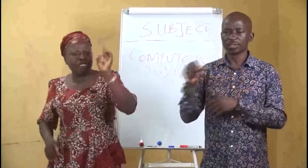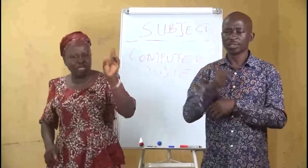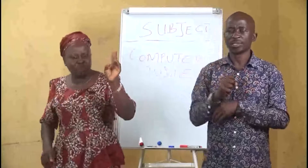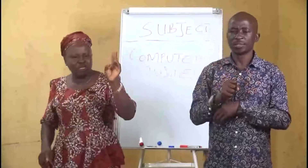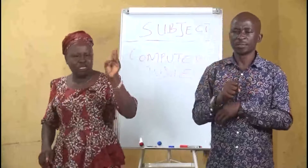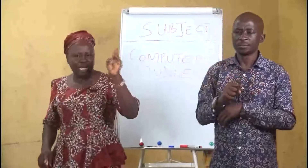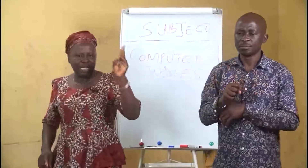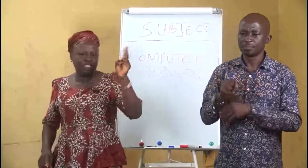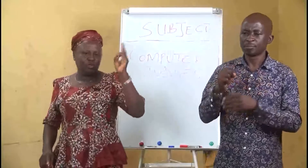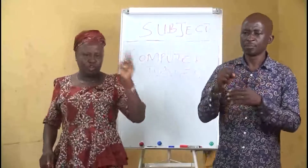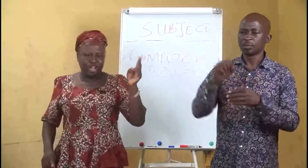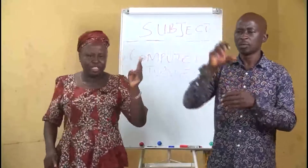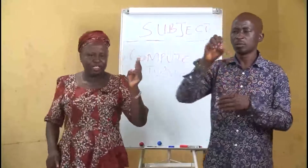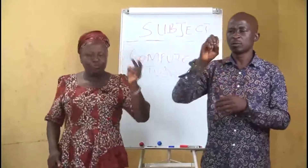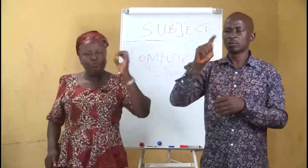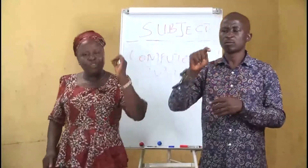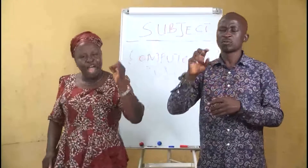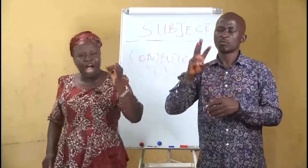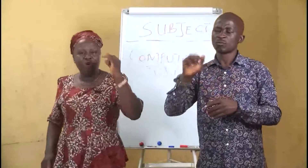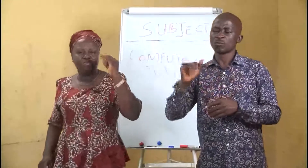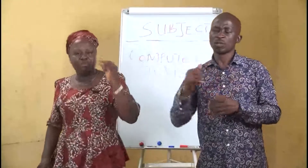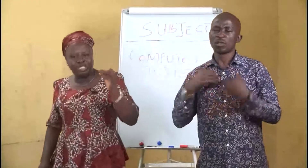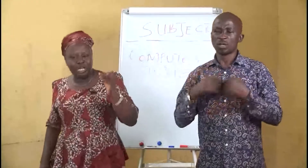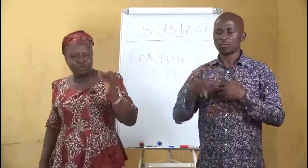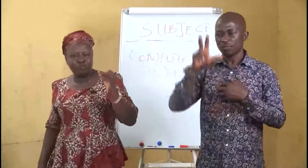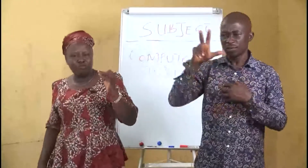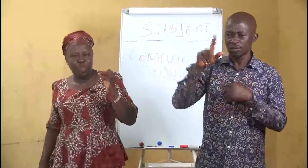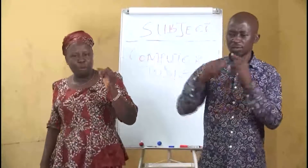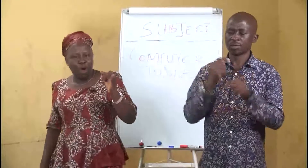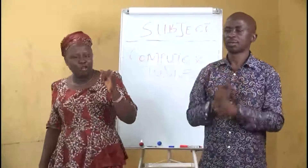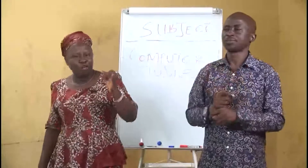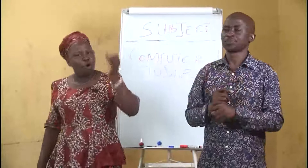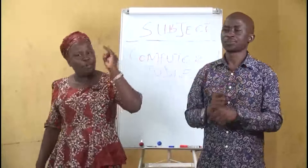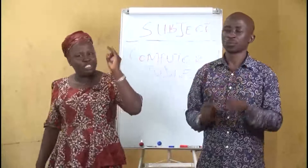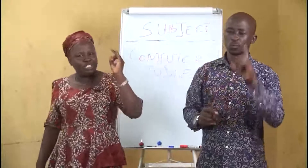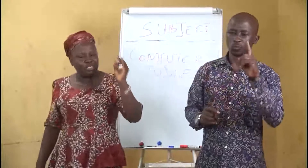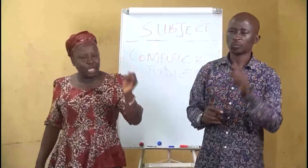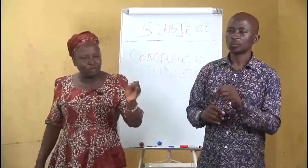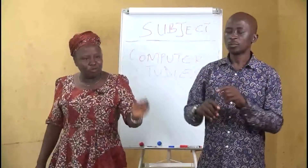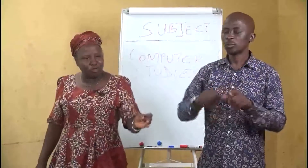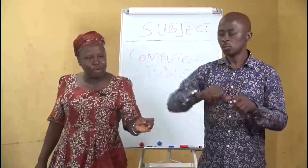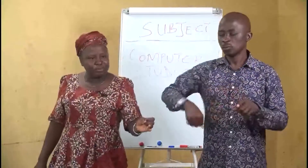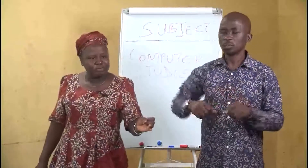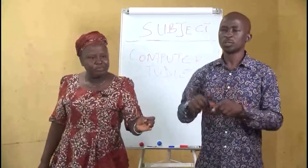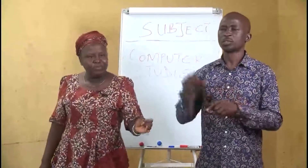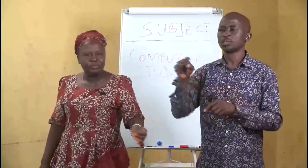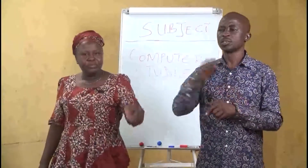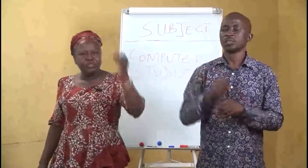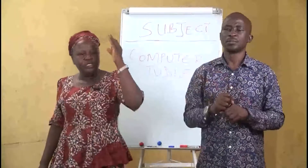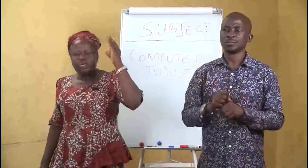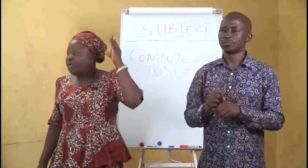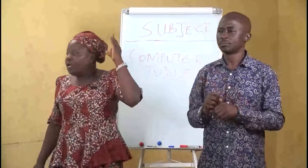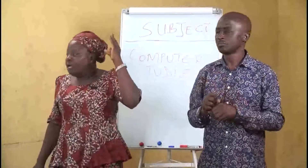are of three types. Learners, don't forget, they are of three types. One, operating system software,